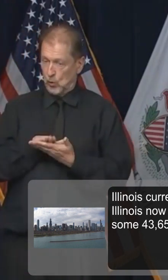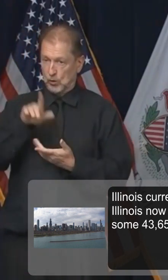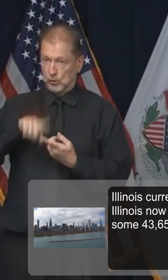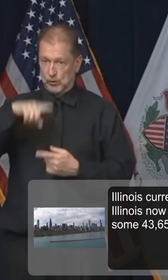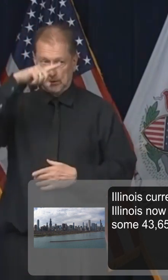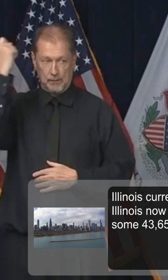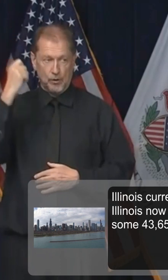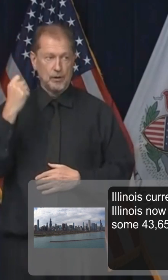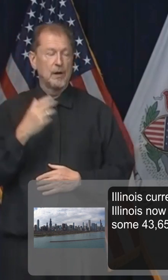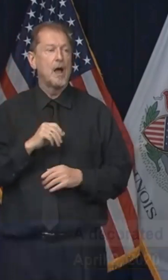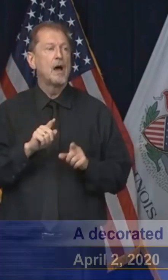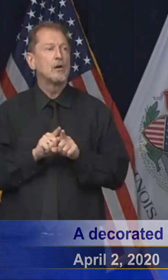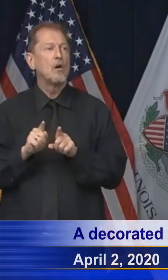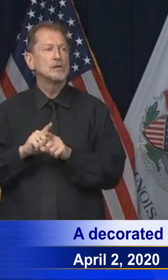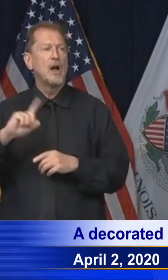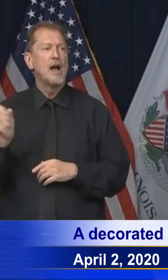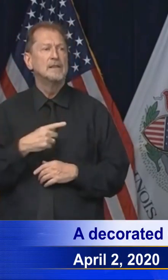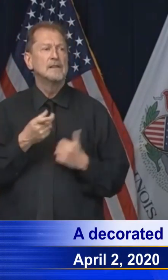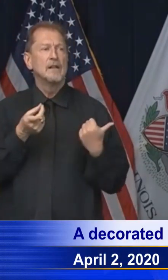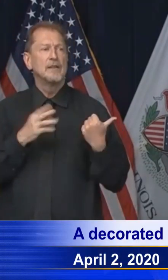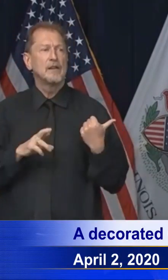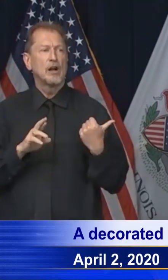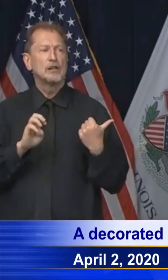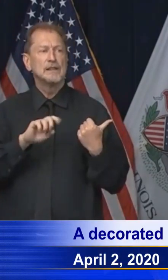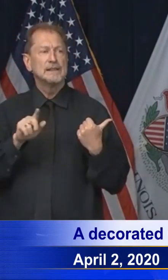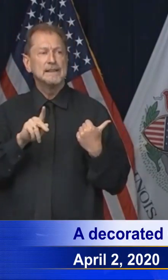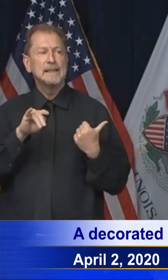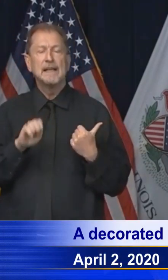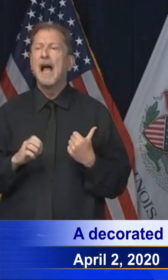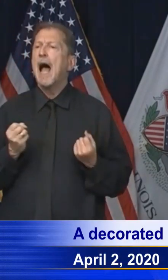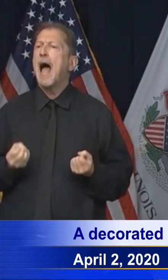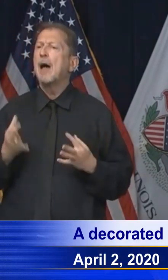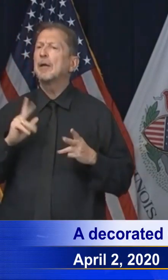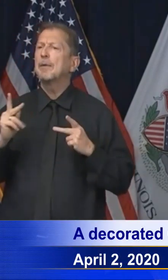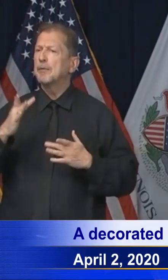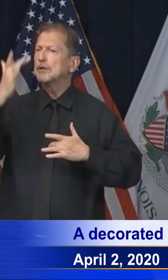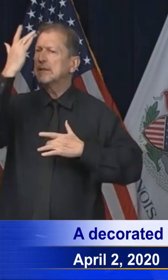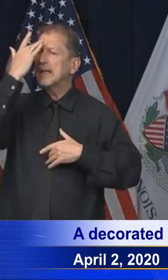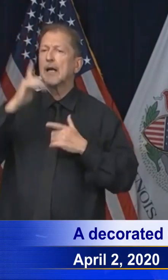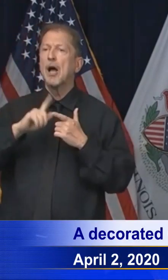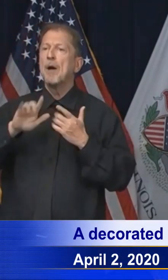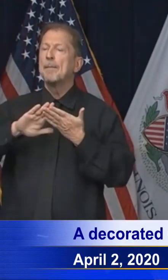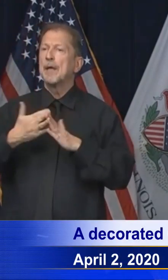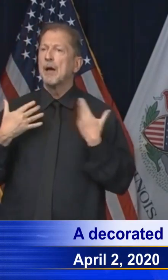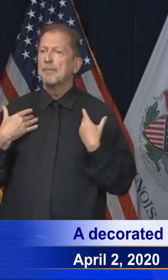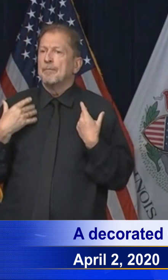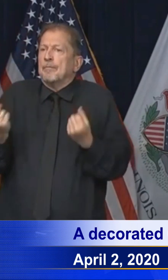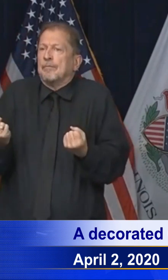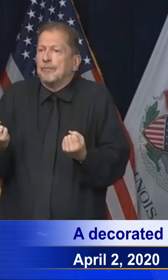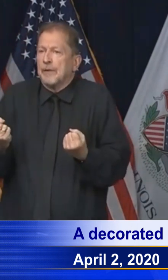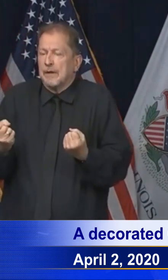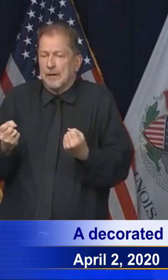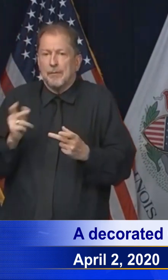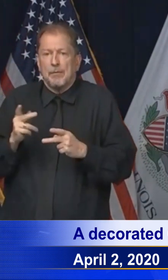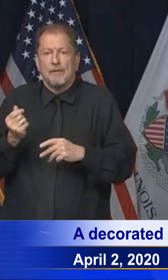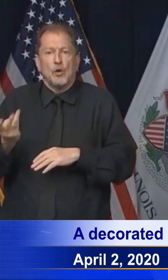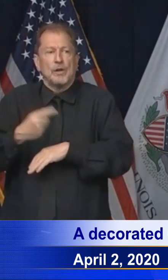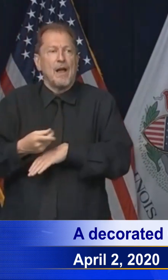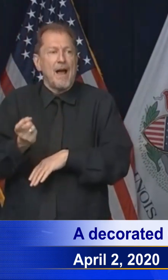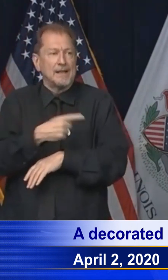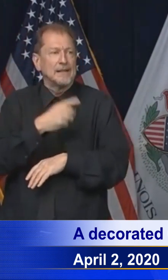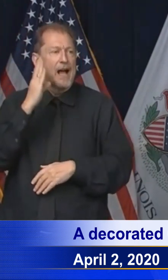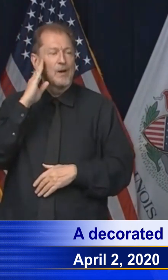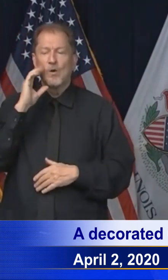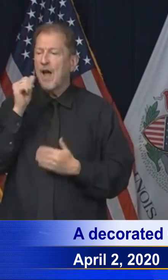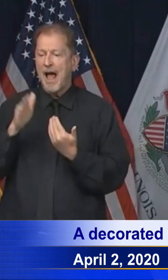I may, after a question to Dr. Ezike regarding the number of recoveries, that was a question asked a few days ago. I understand it is a